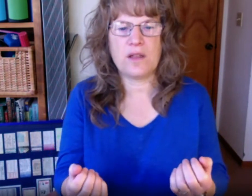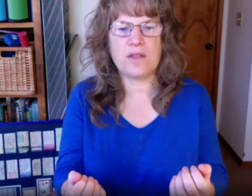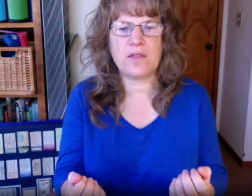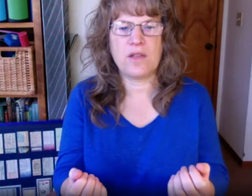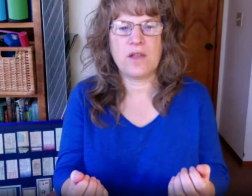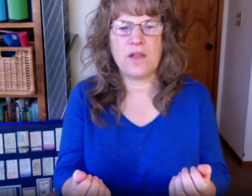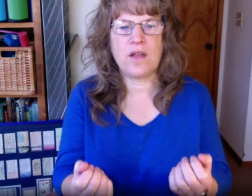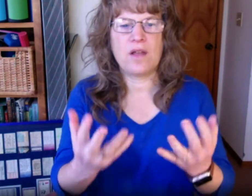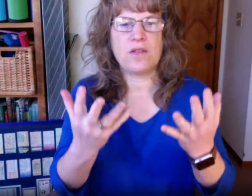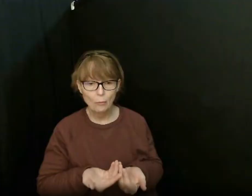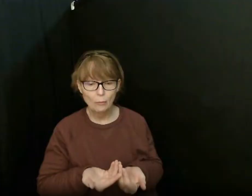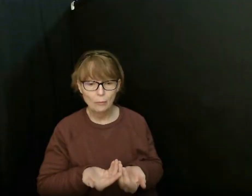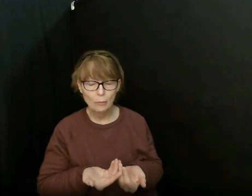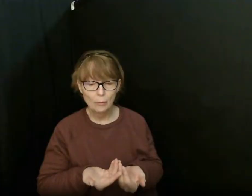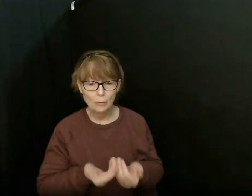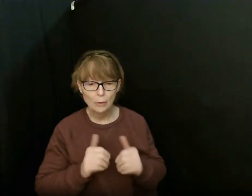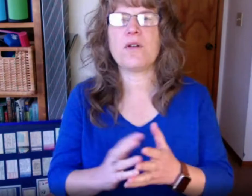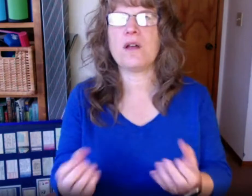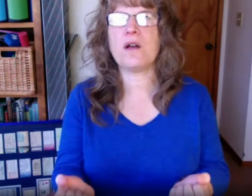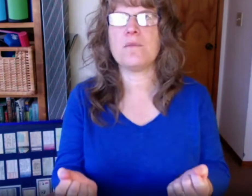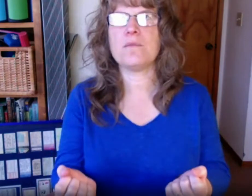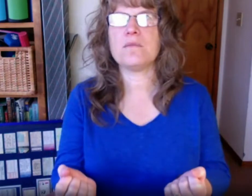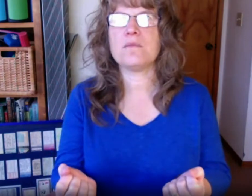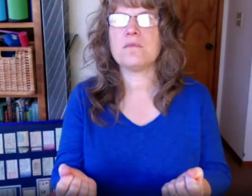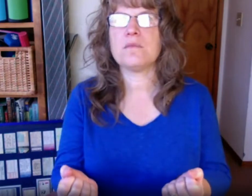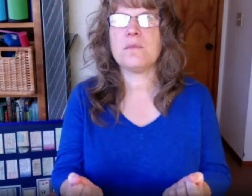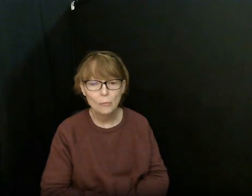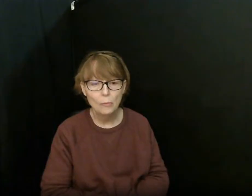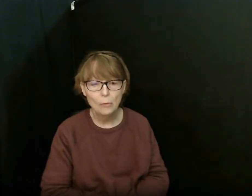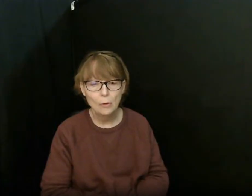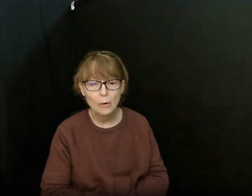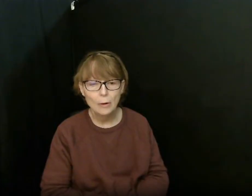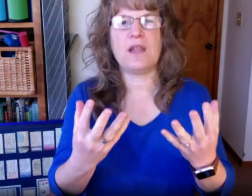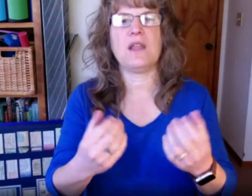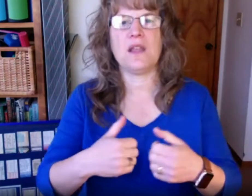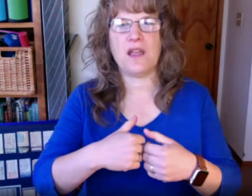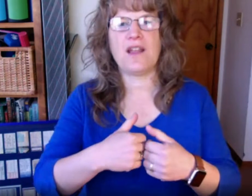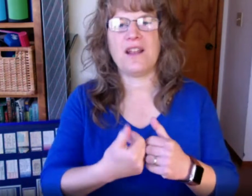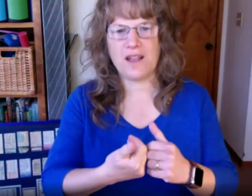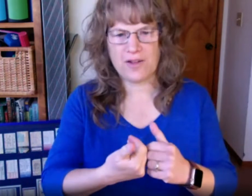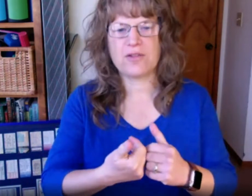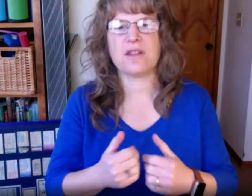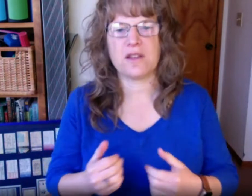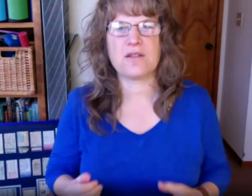is how? Oh, I'm sorry. And how many? And how.